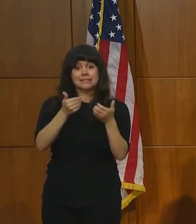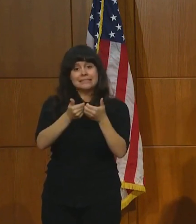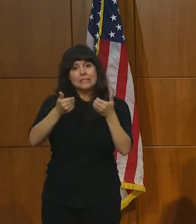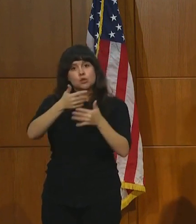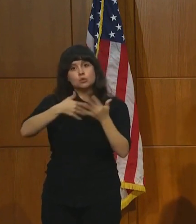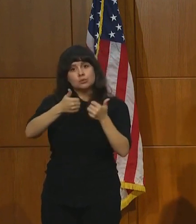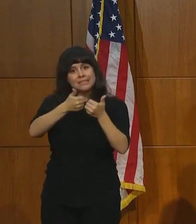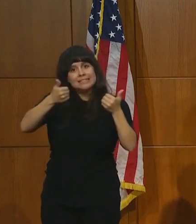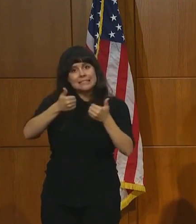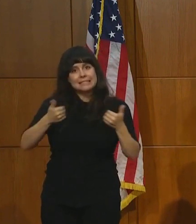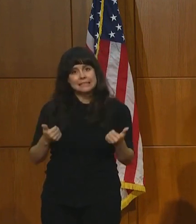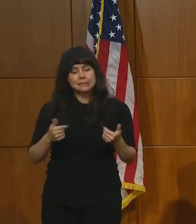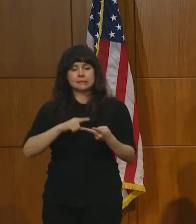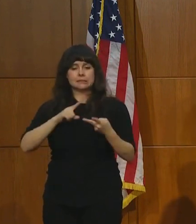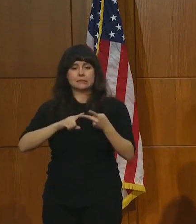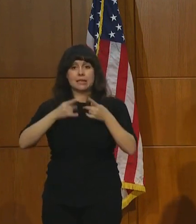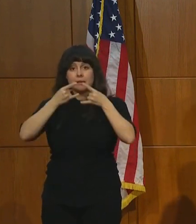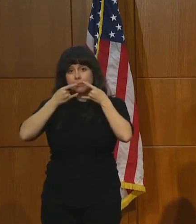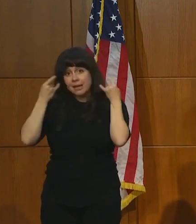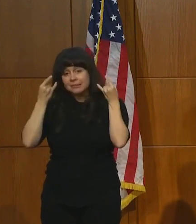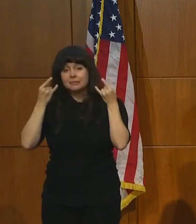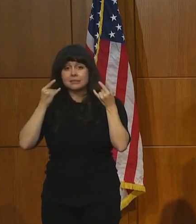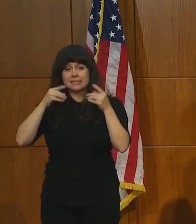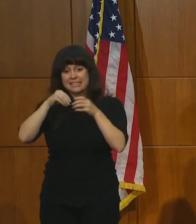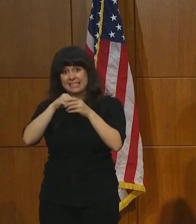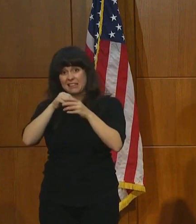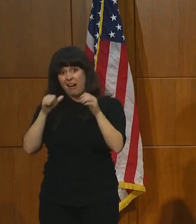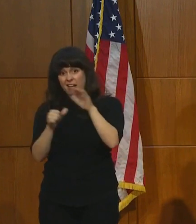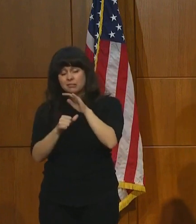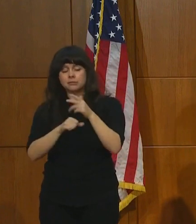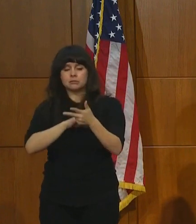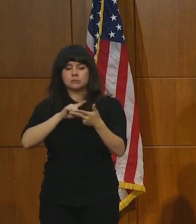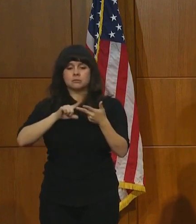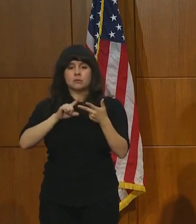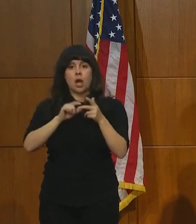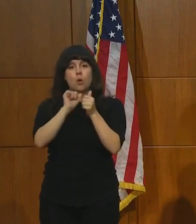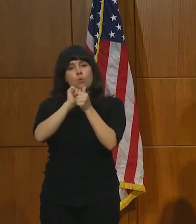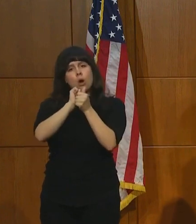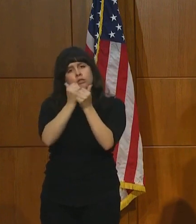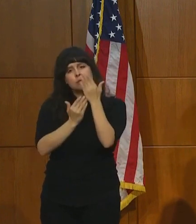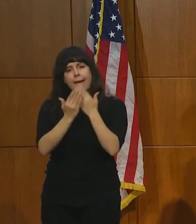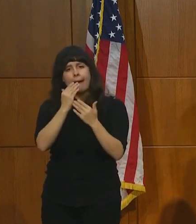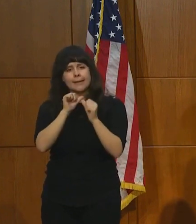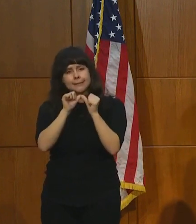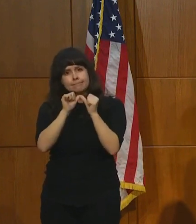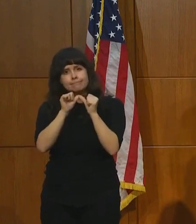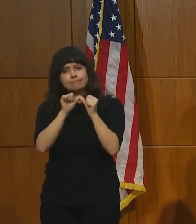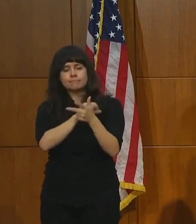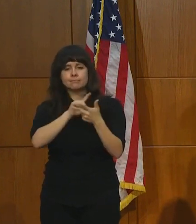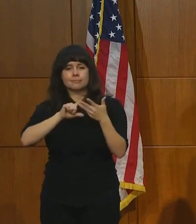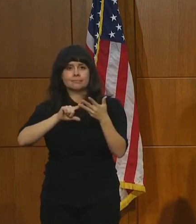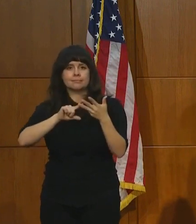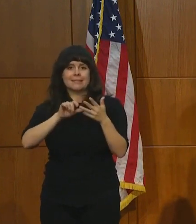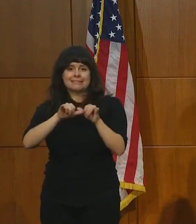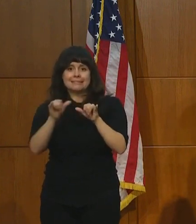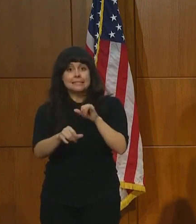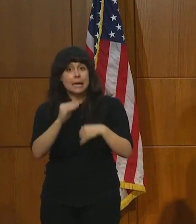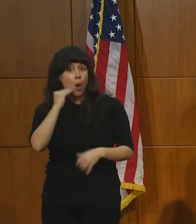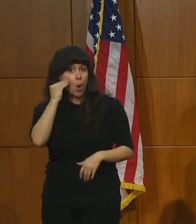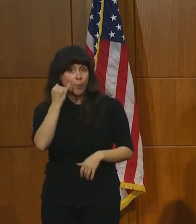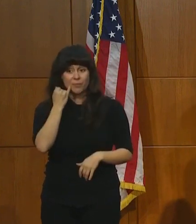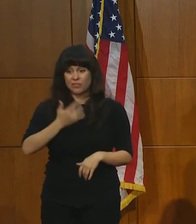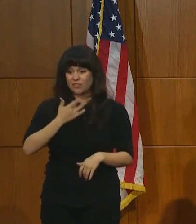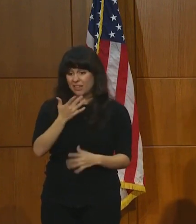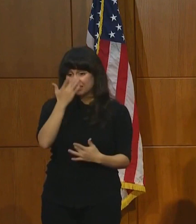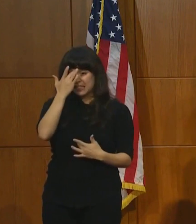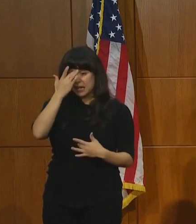distancing, wearing a face covering in indoor spaces, washing our hands, and staying at home if we feel